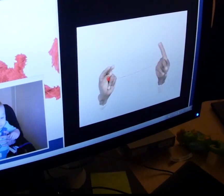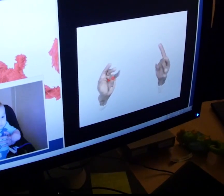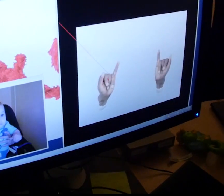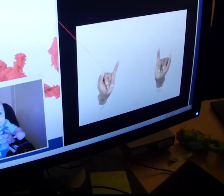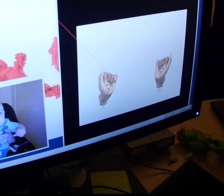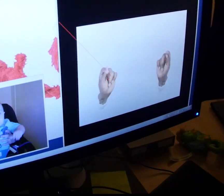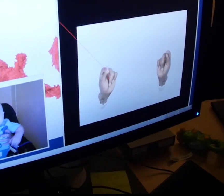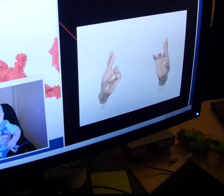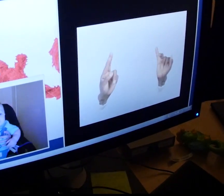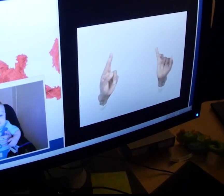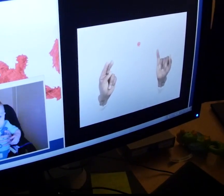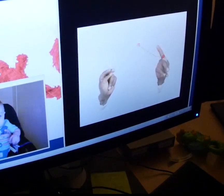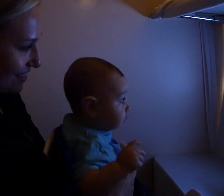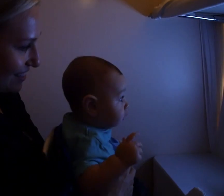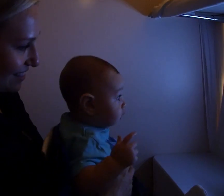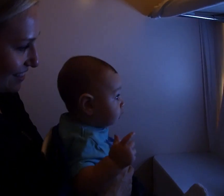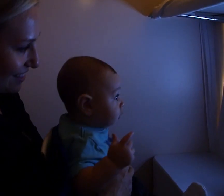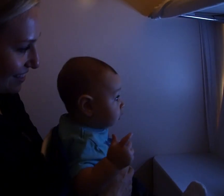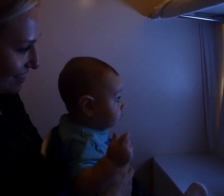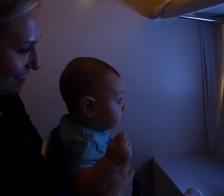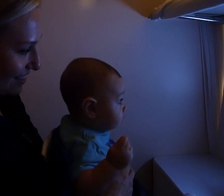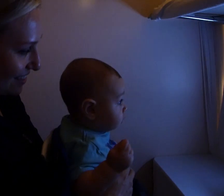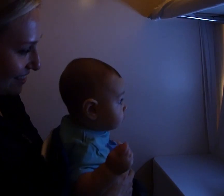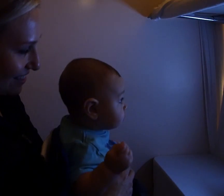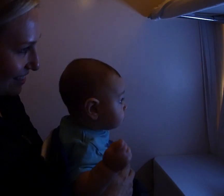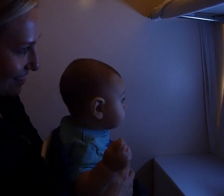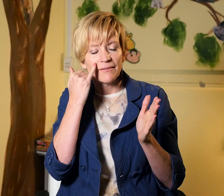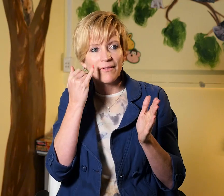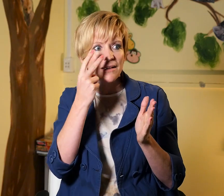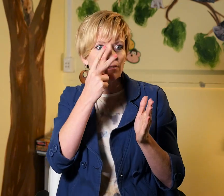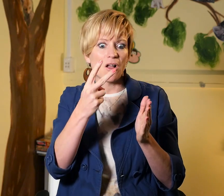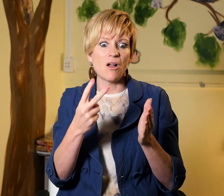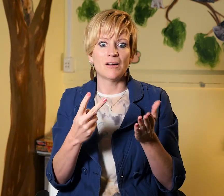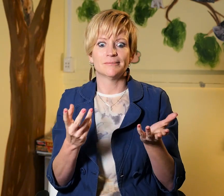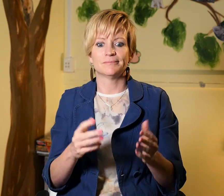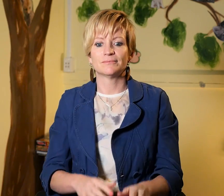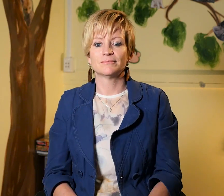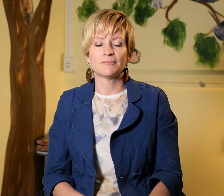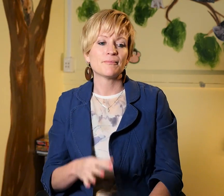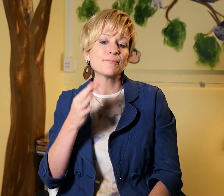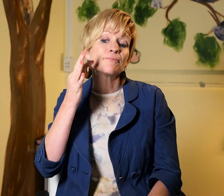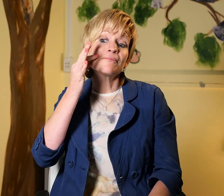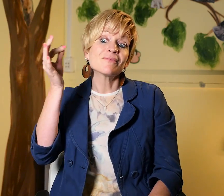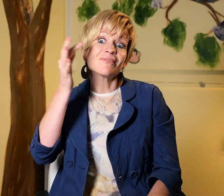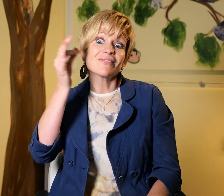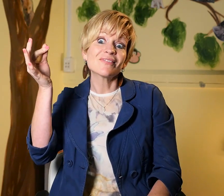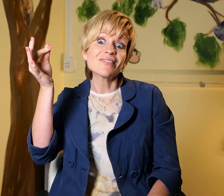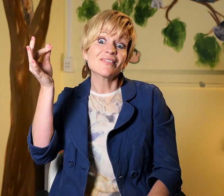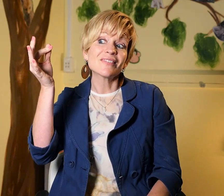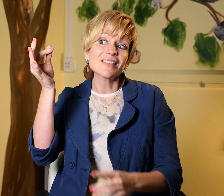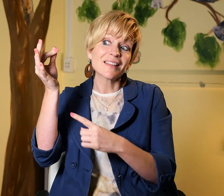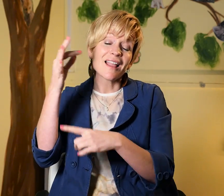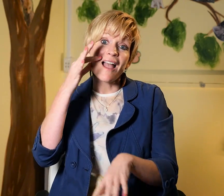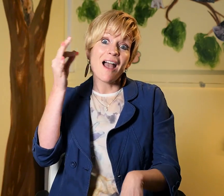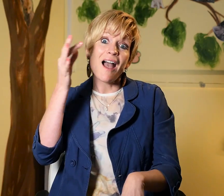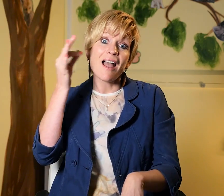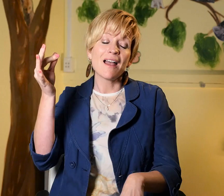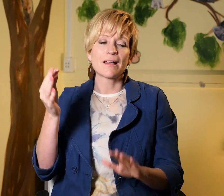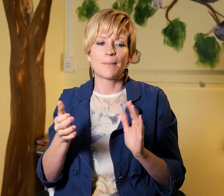signed words and other hand movements. RAYNE example, if a baby were to see the sign for cat. And this is the sign for